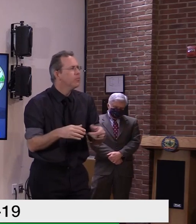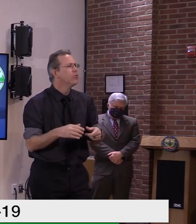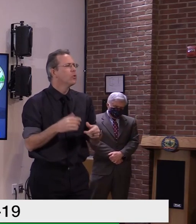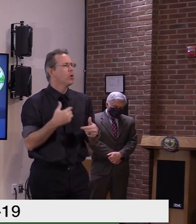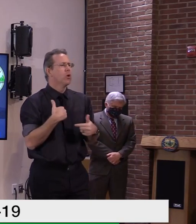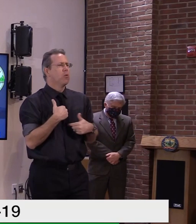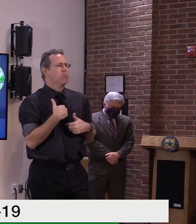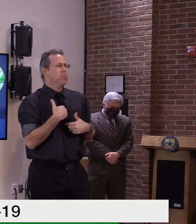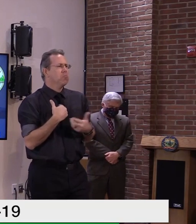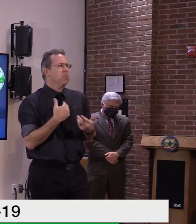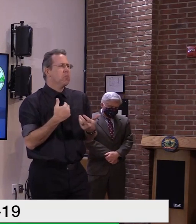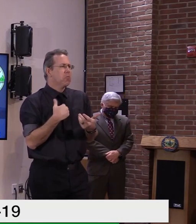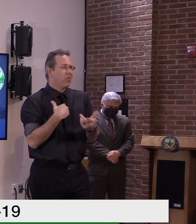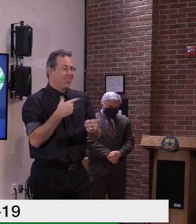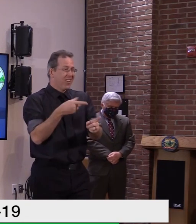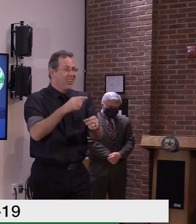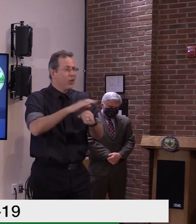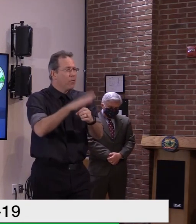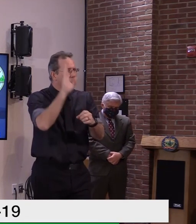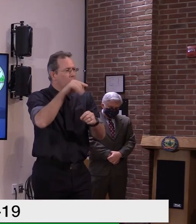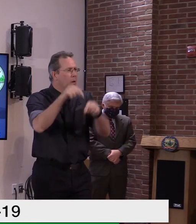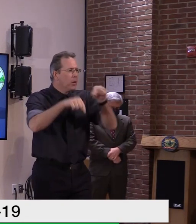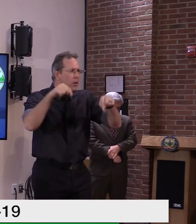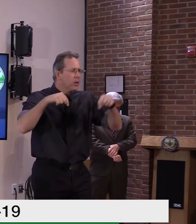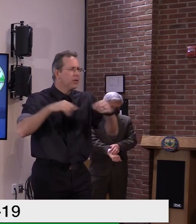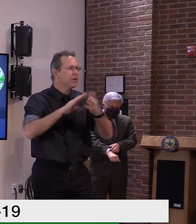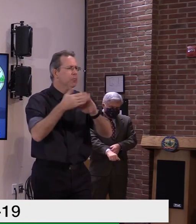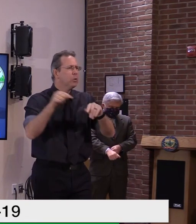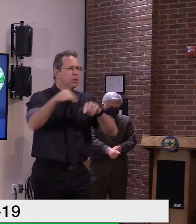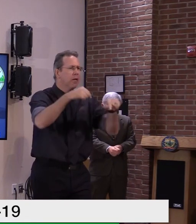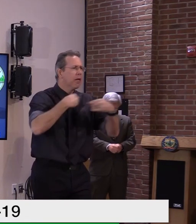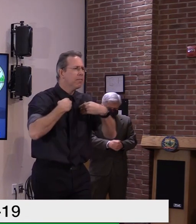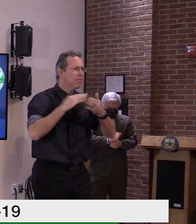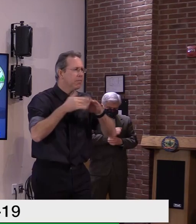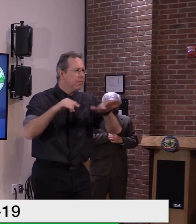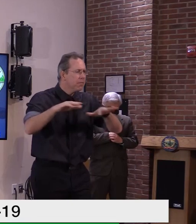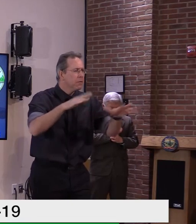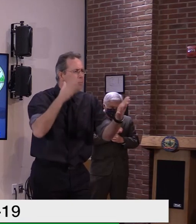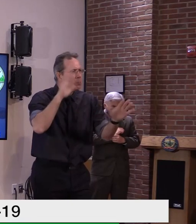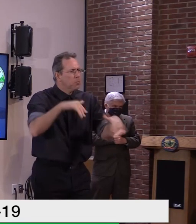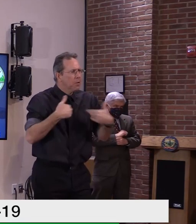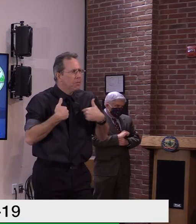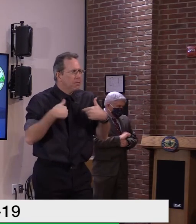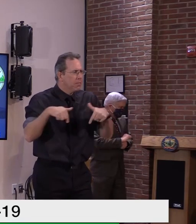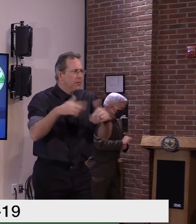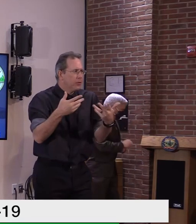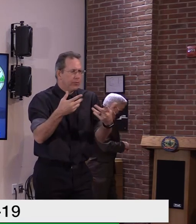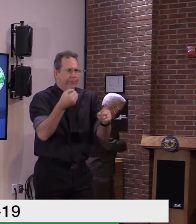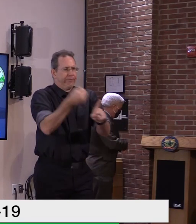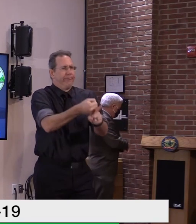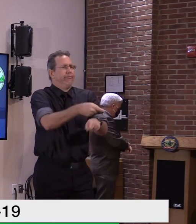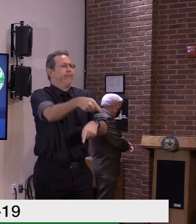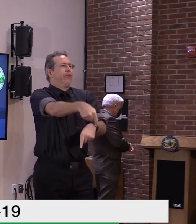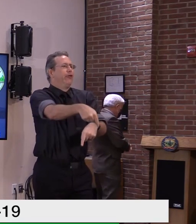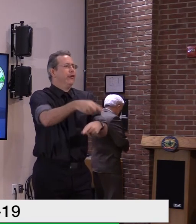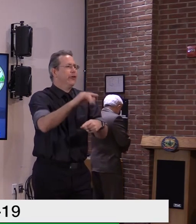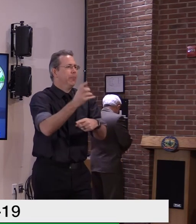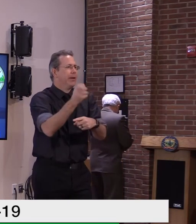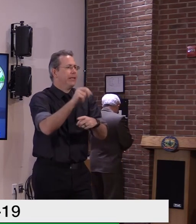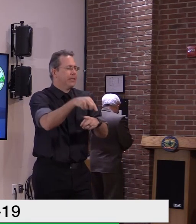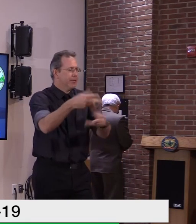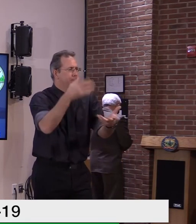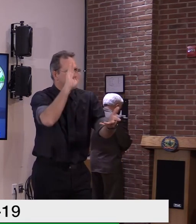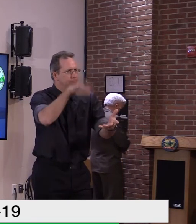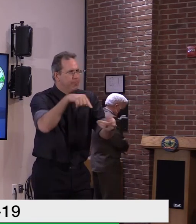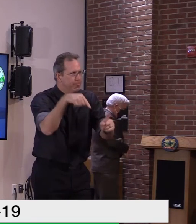safe. And as I showed in an example a number of weeks ago, because people may be more likely to pick up the virus